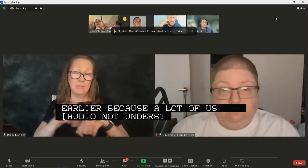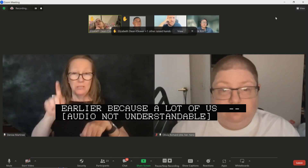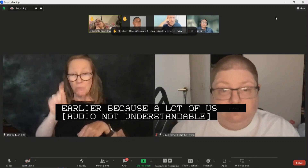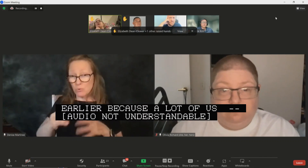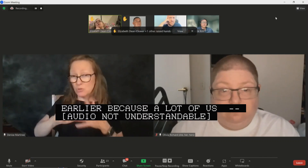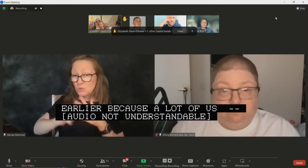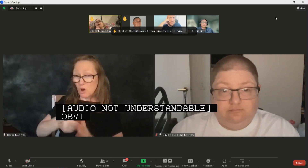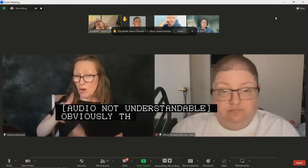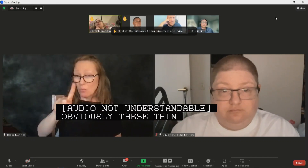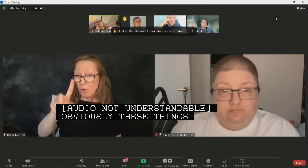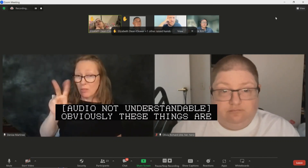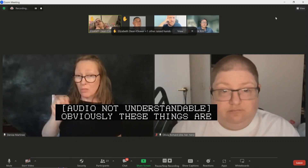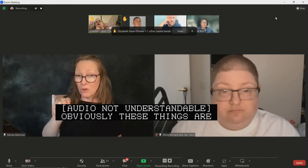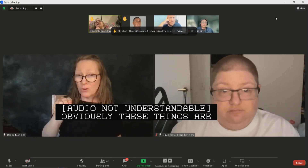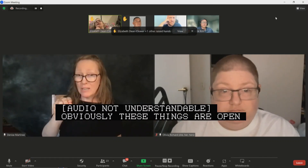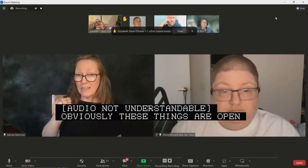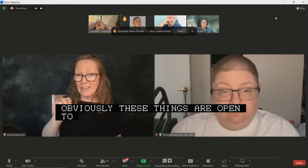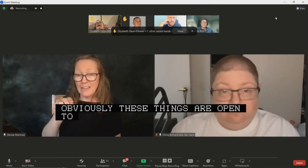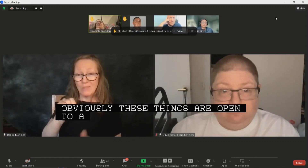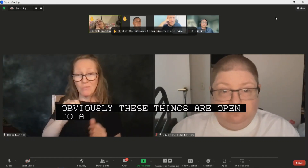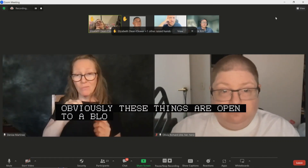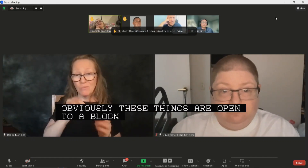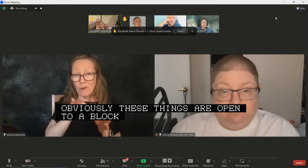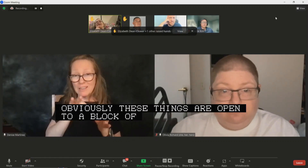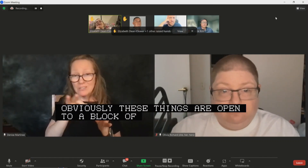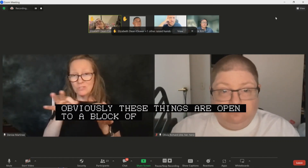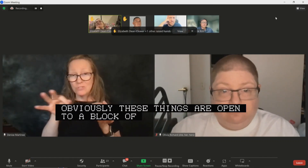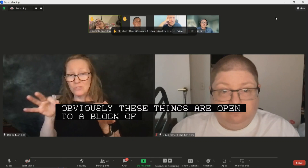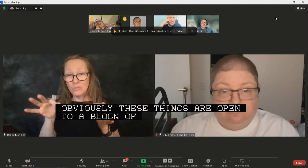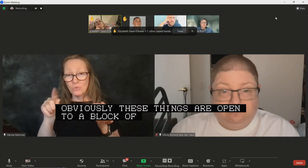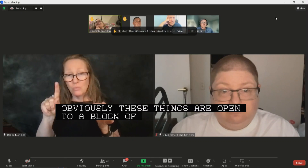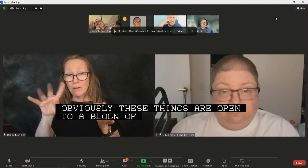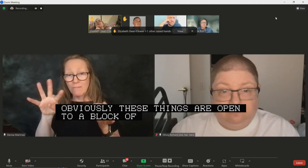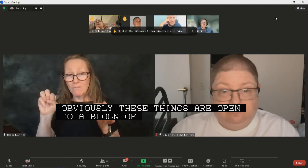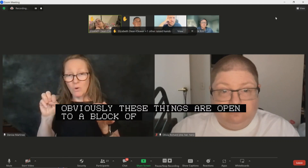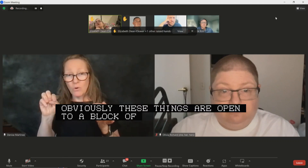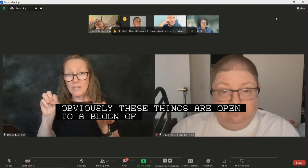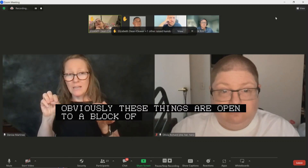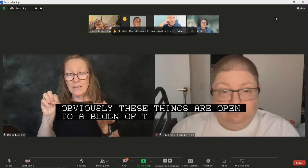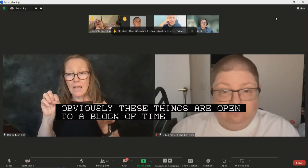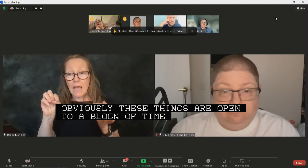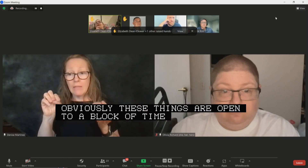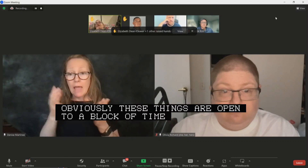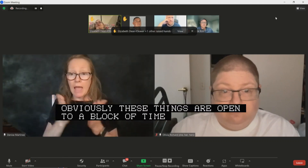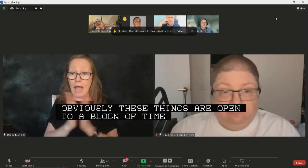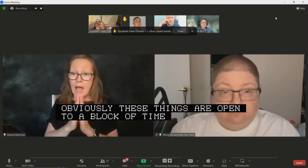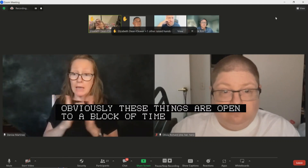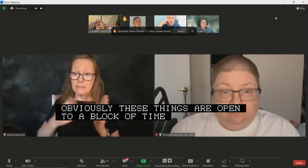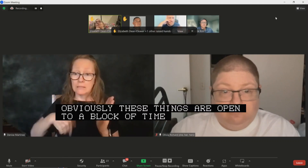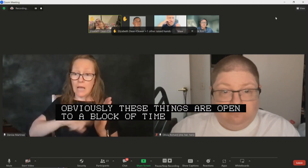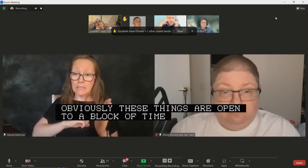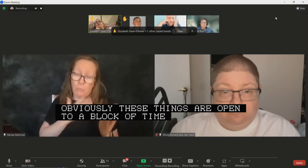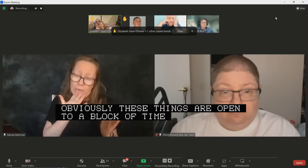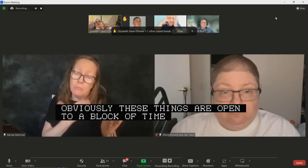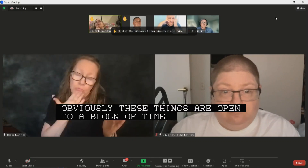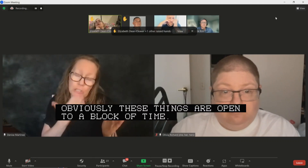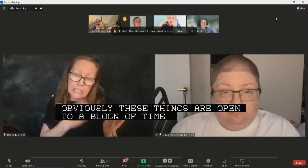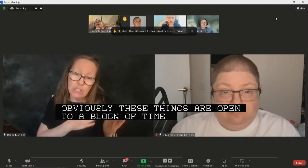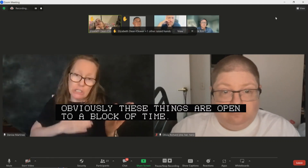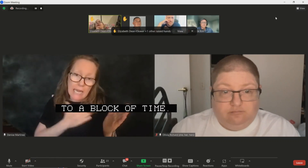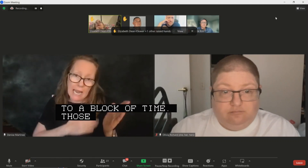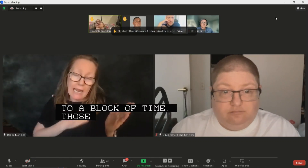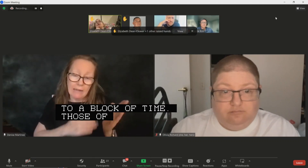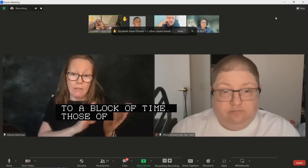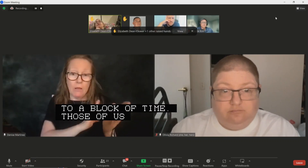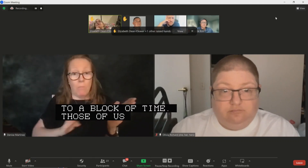actually didn't start till more like 1:40. And because they asked that those of us, we appreciated that for the board members who were